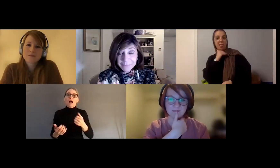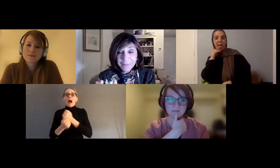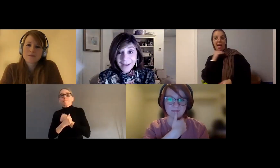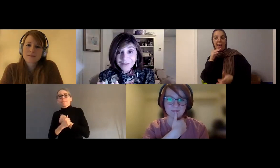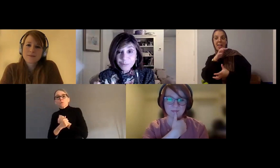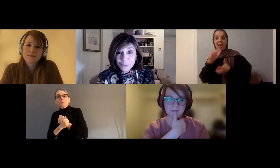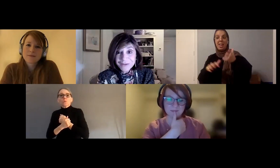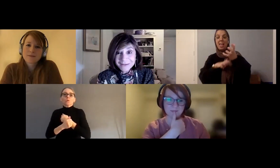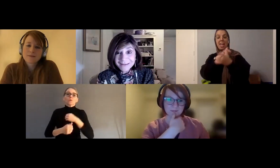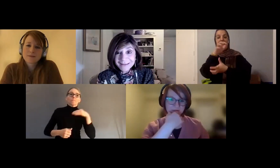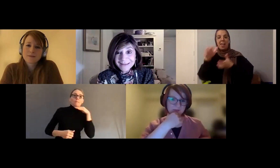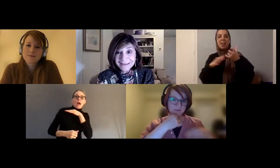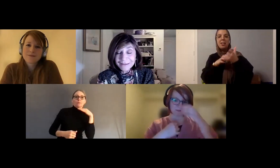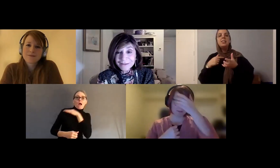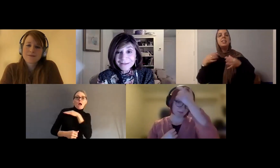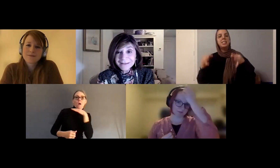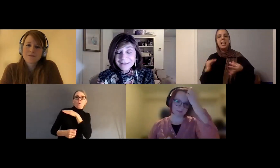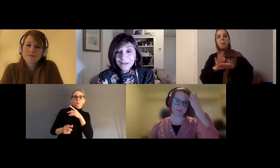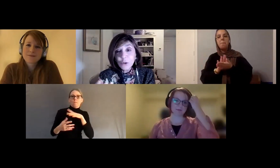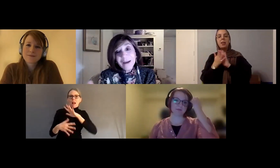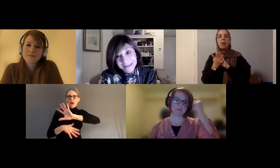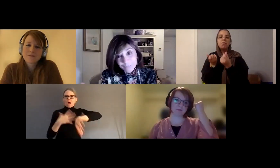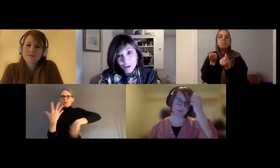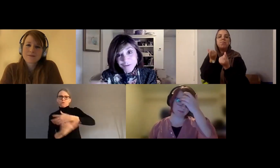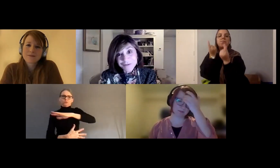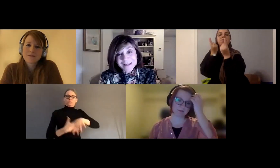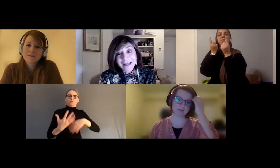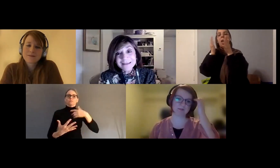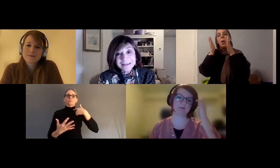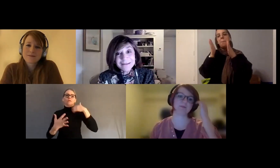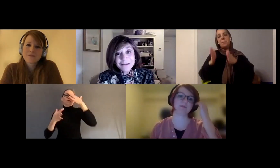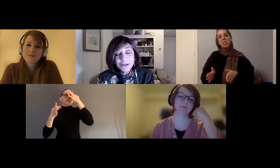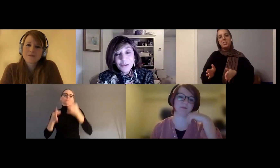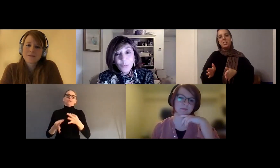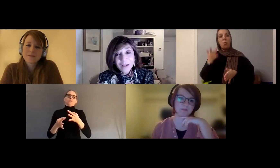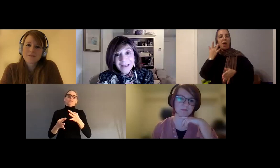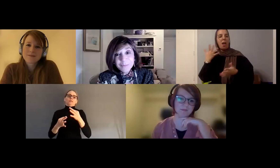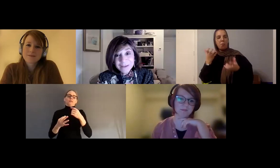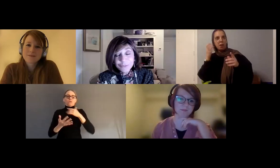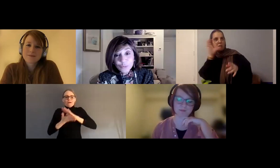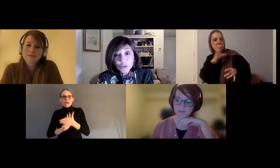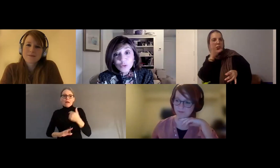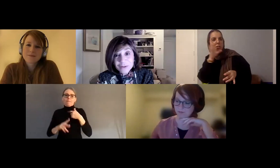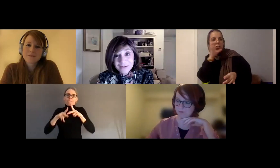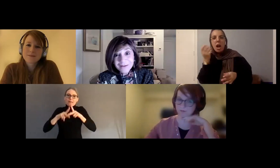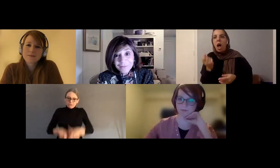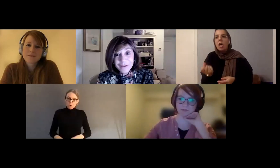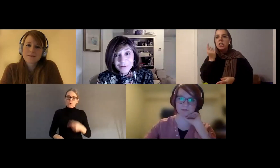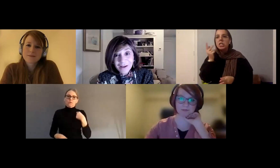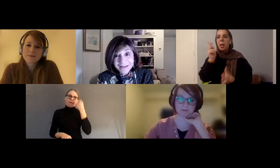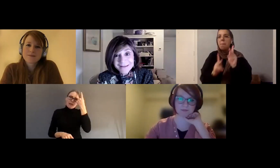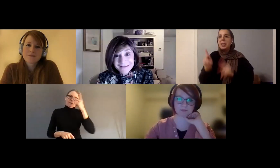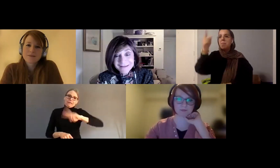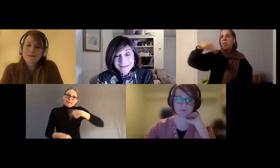become an empathic person in the quest for understanding what had been at the root of